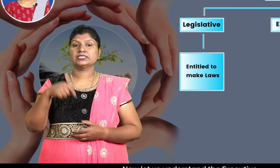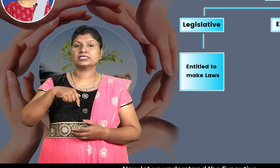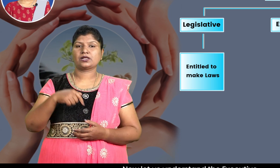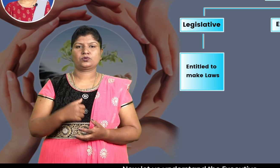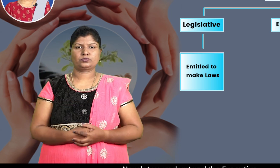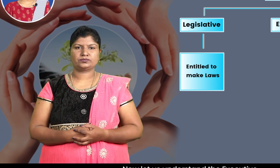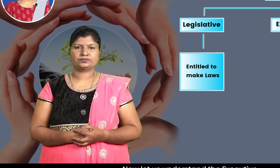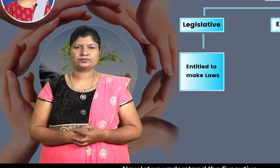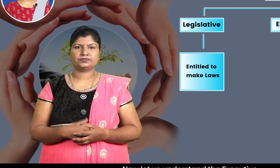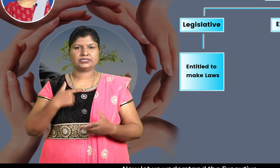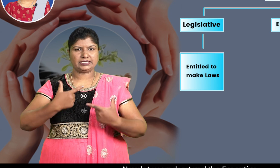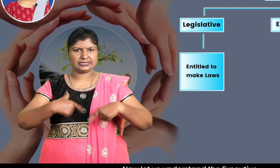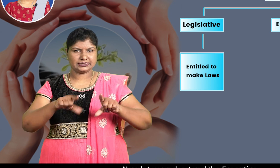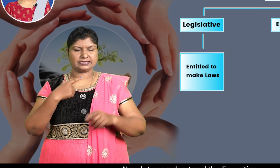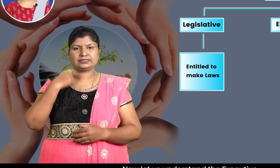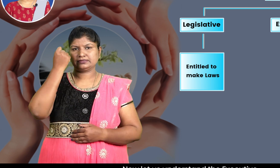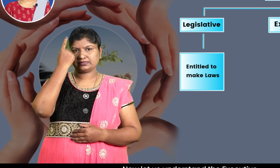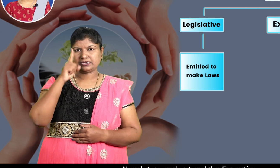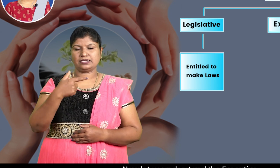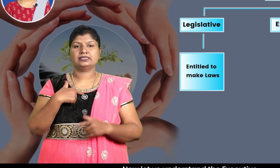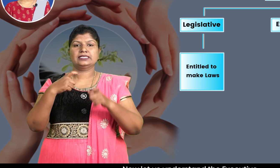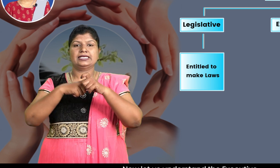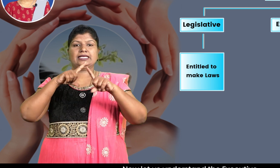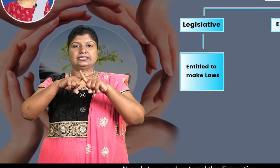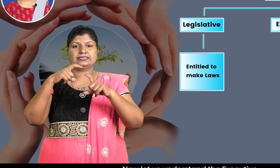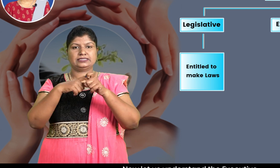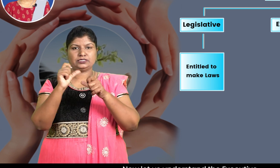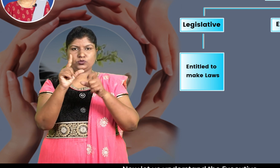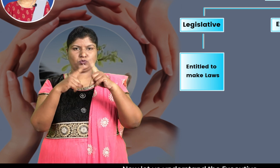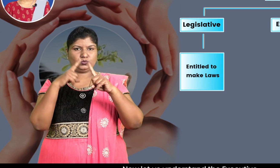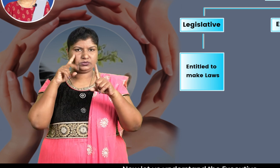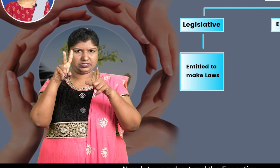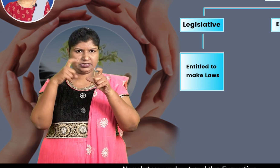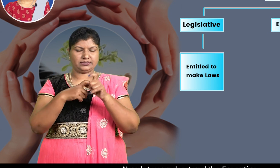Now, let us understand the executive.